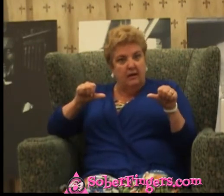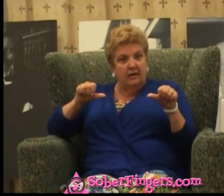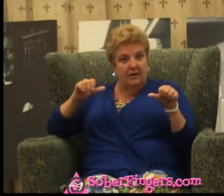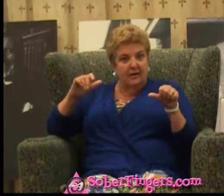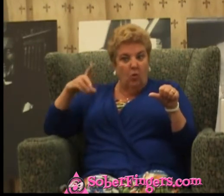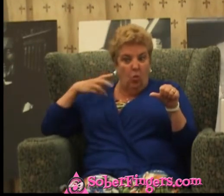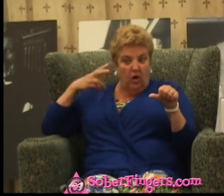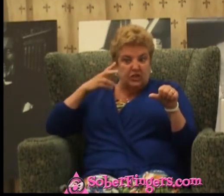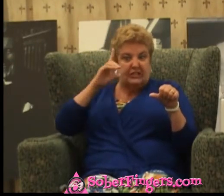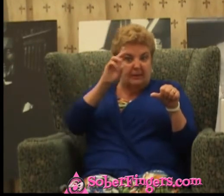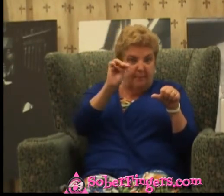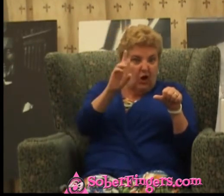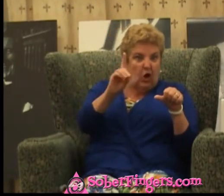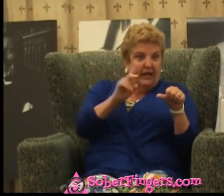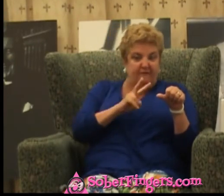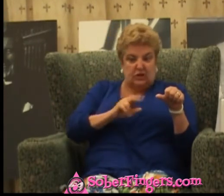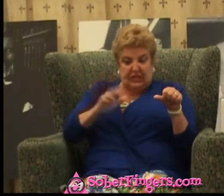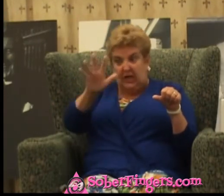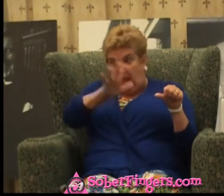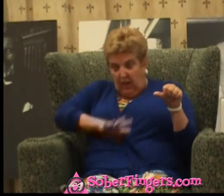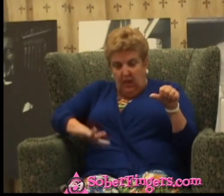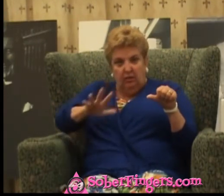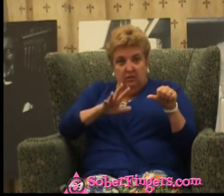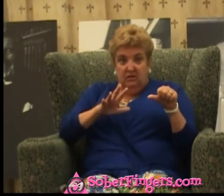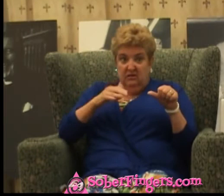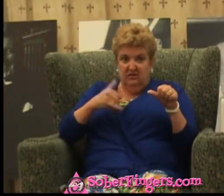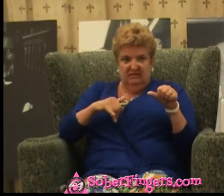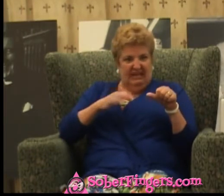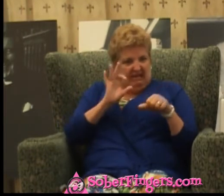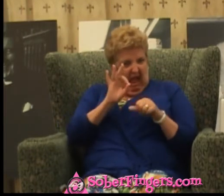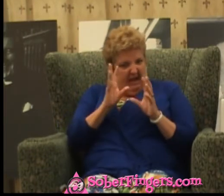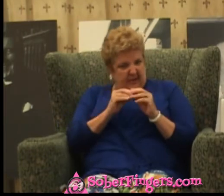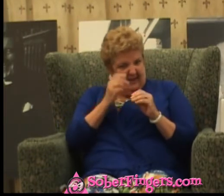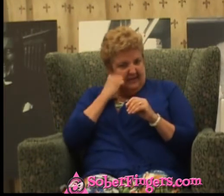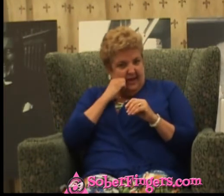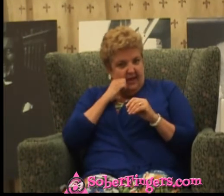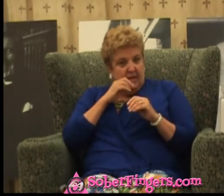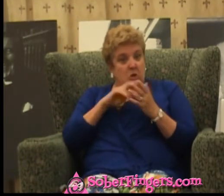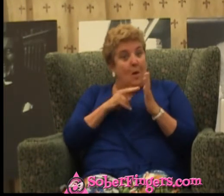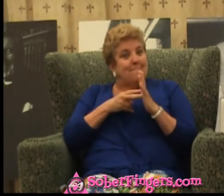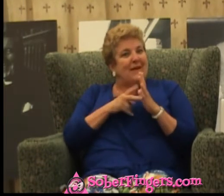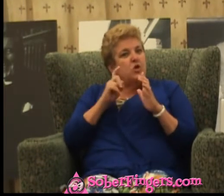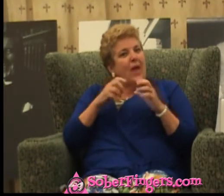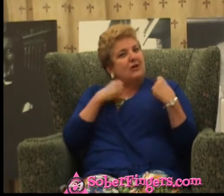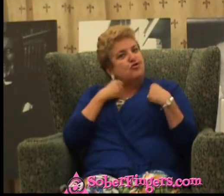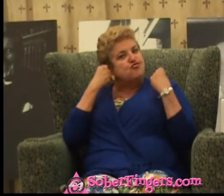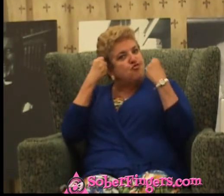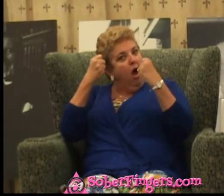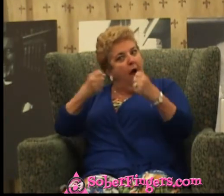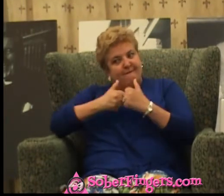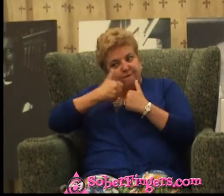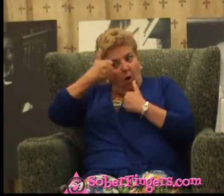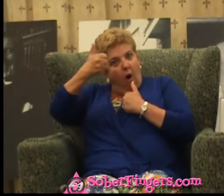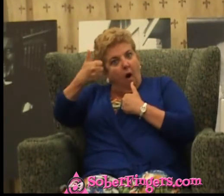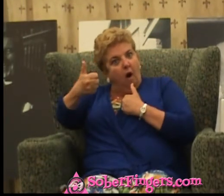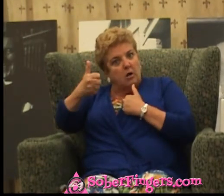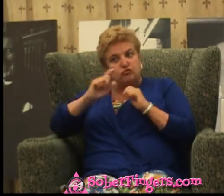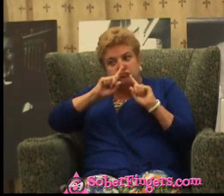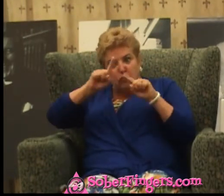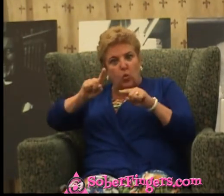one of the things that did was you had to drive a bit to get to the meetings. So